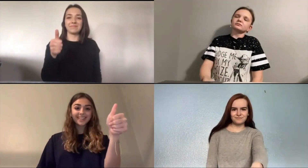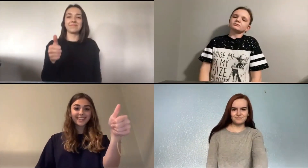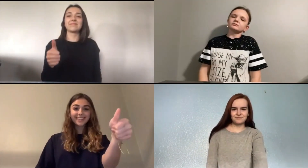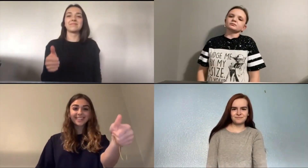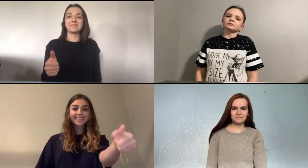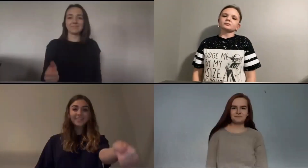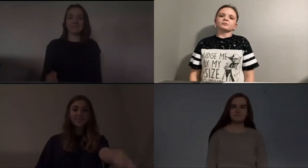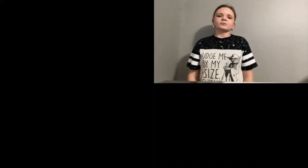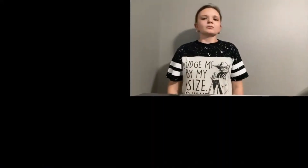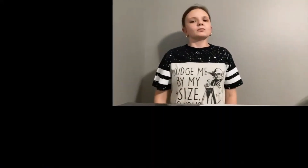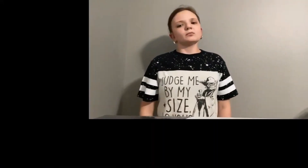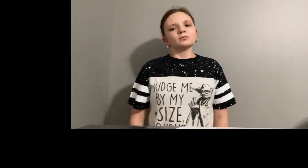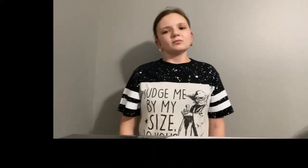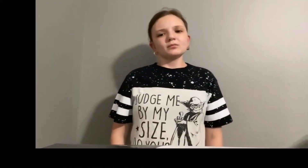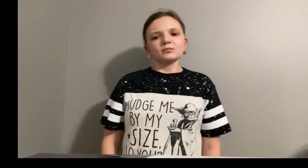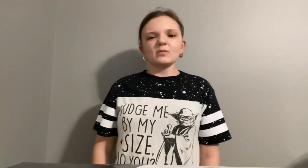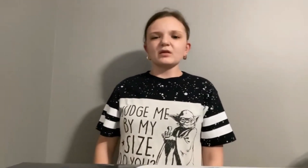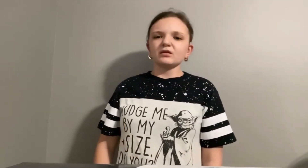fall